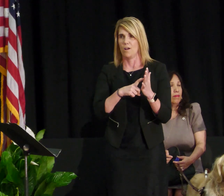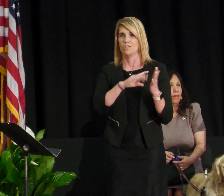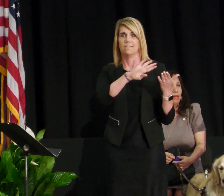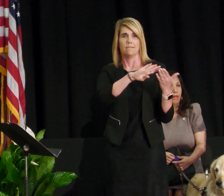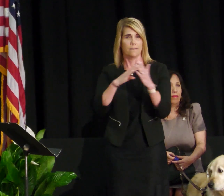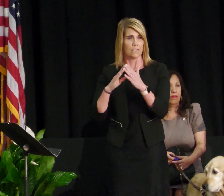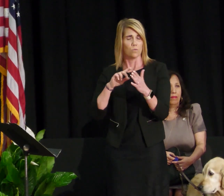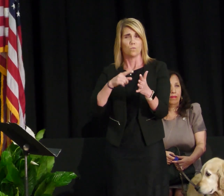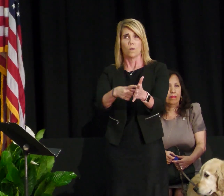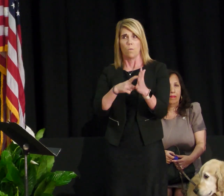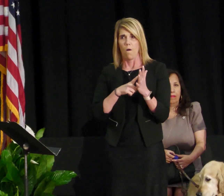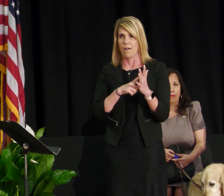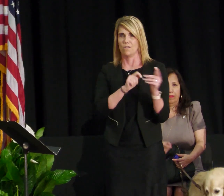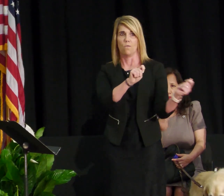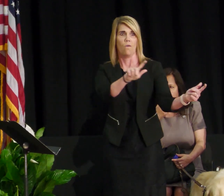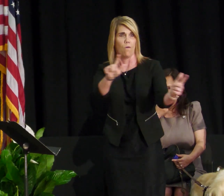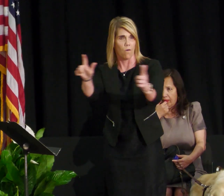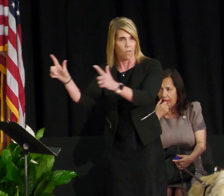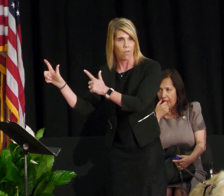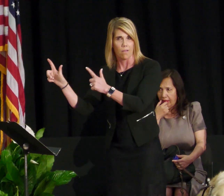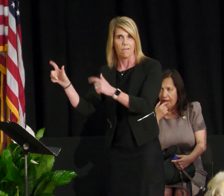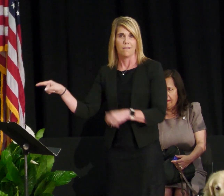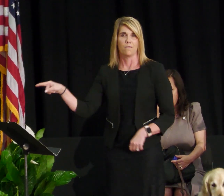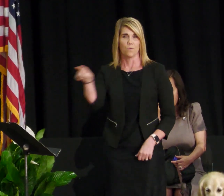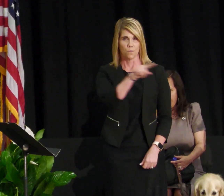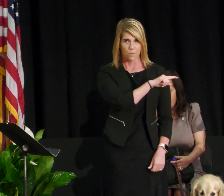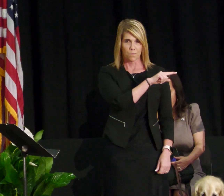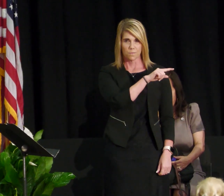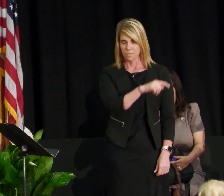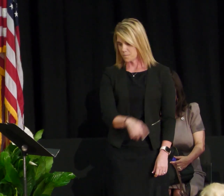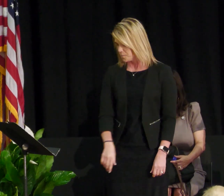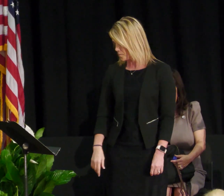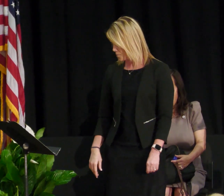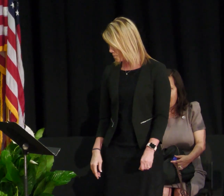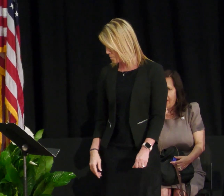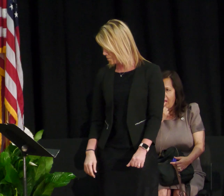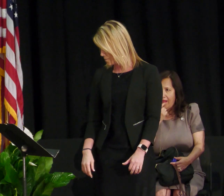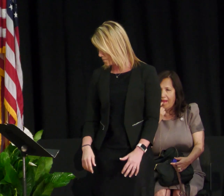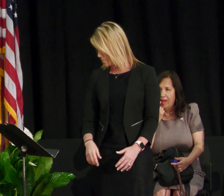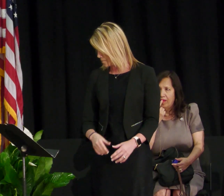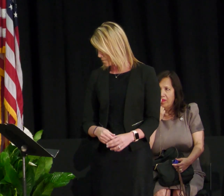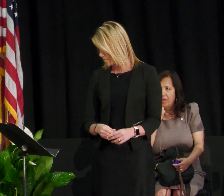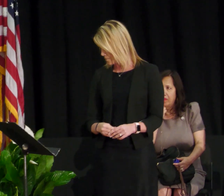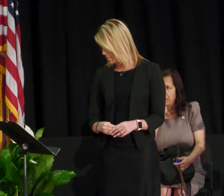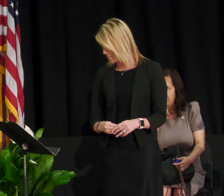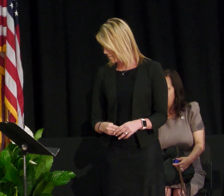It takes a village. And I thank each of you.